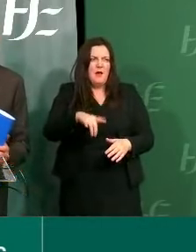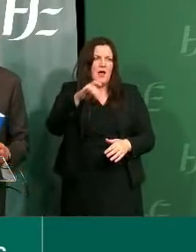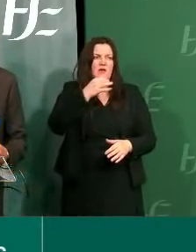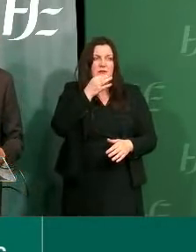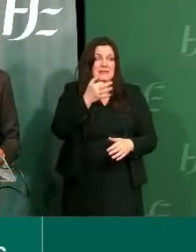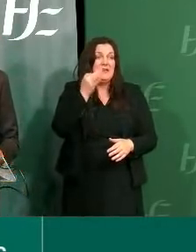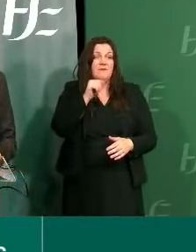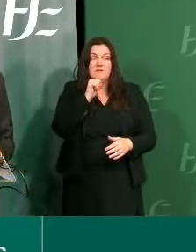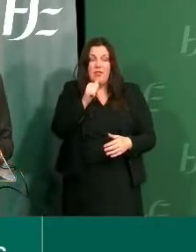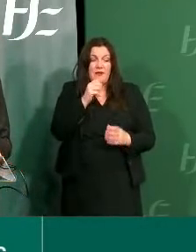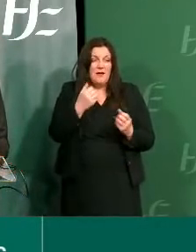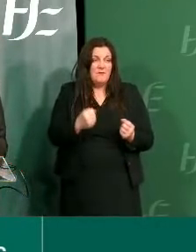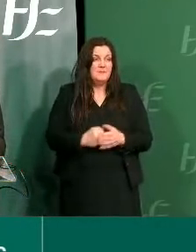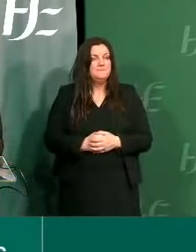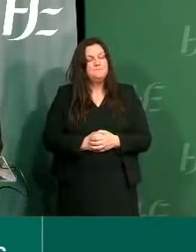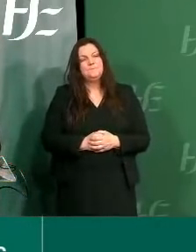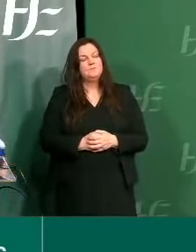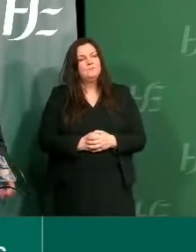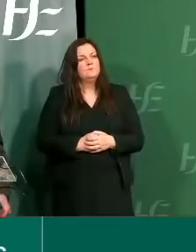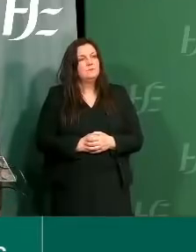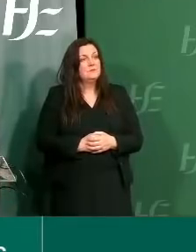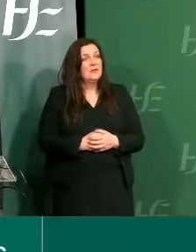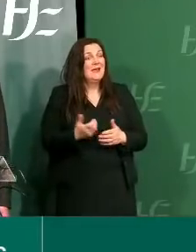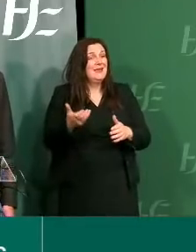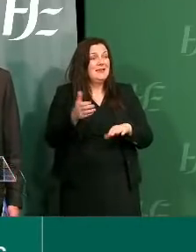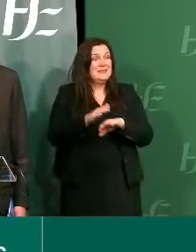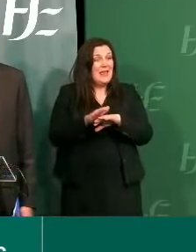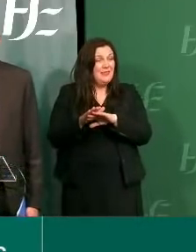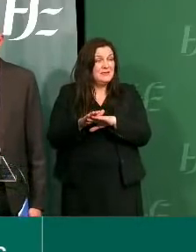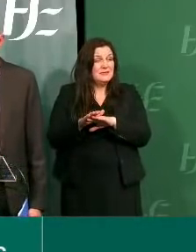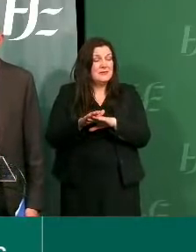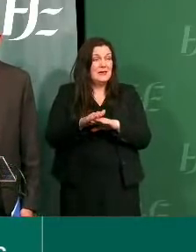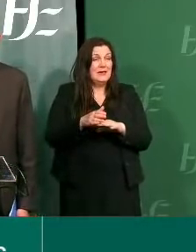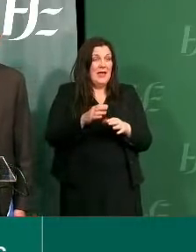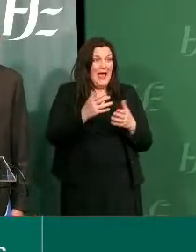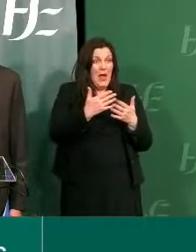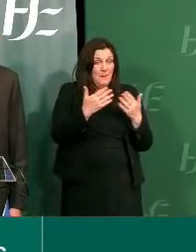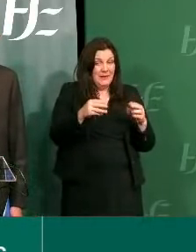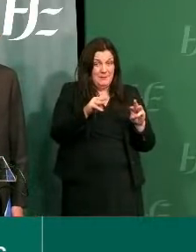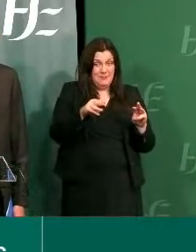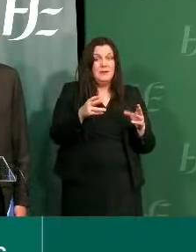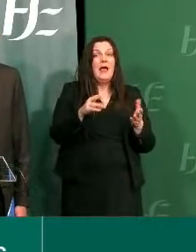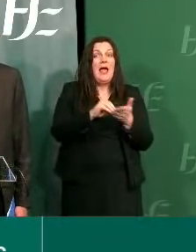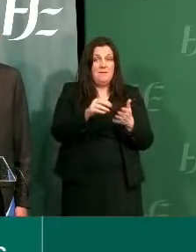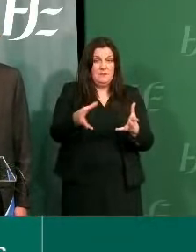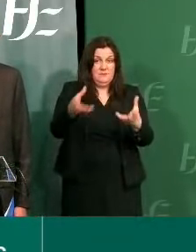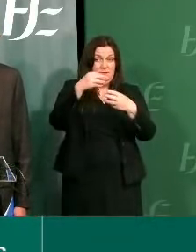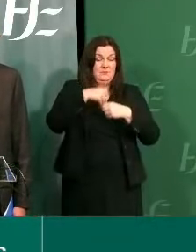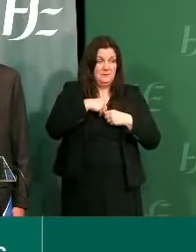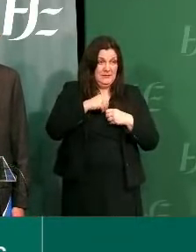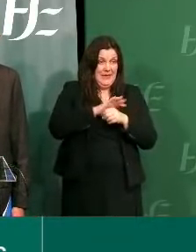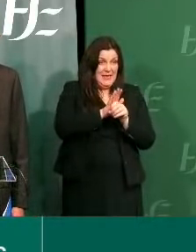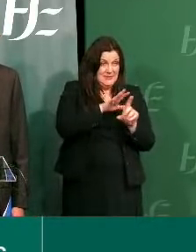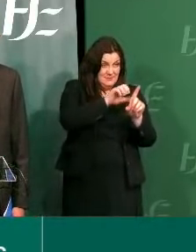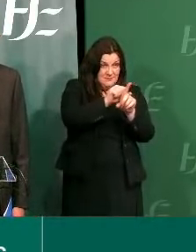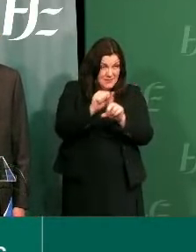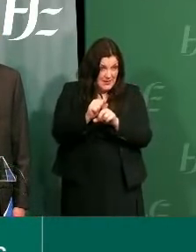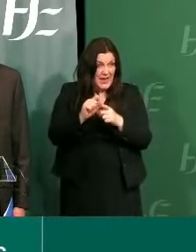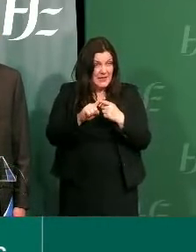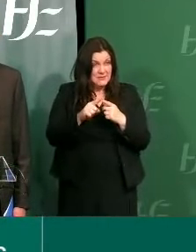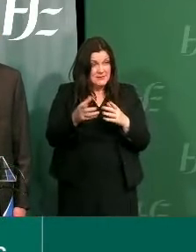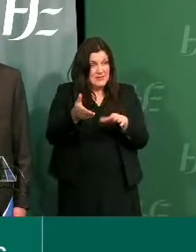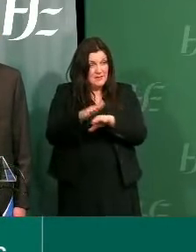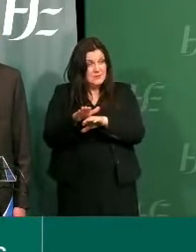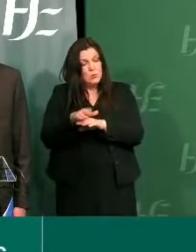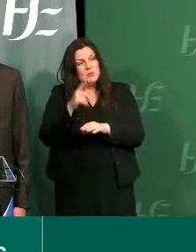The link between cases and deaths, we can never say it's broken, but if you look at that orange surge is deaths in surge 1 and surge 2 in